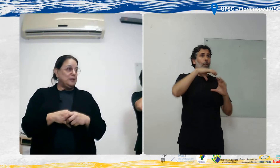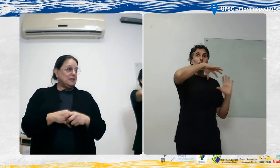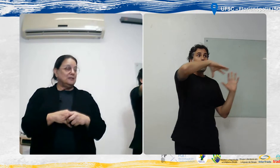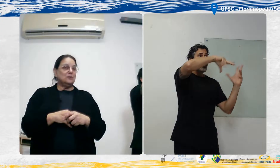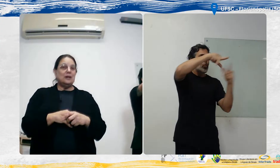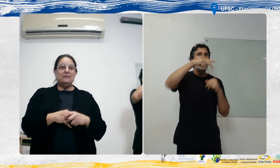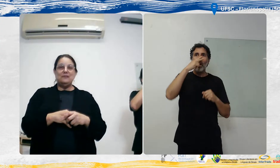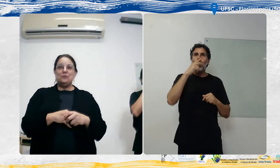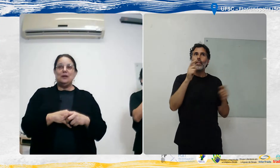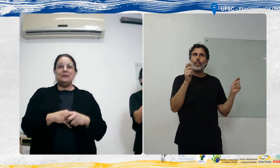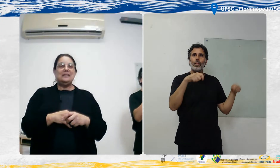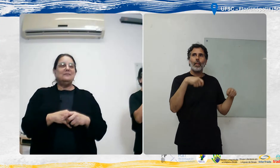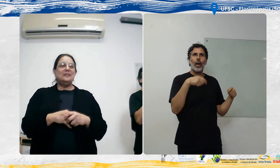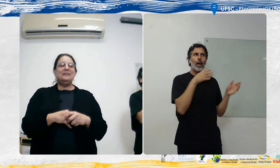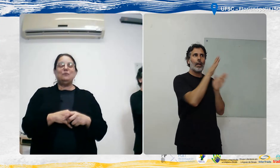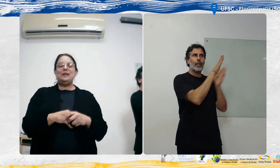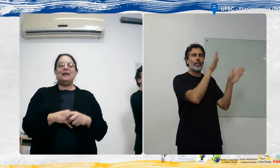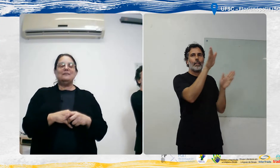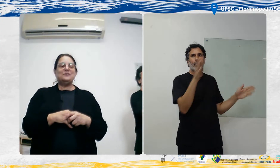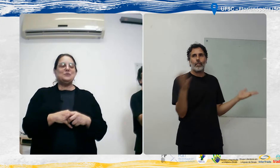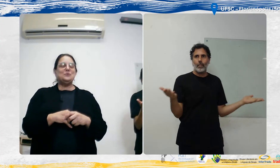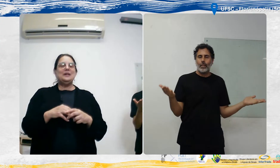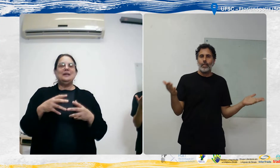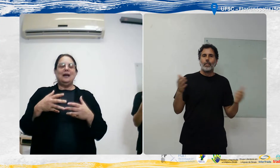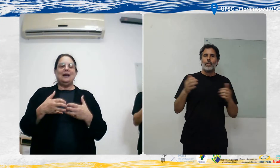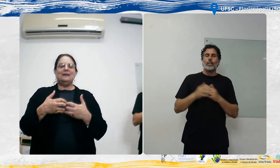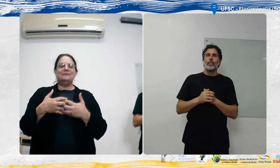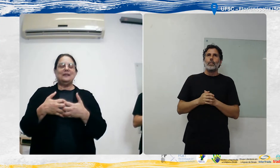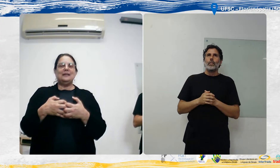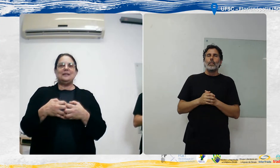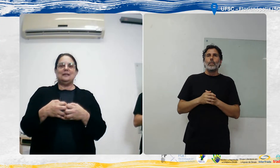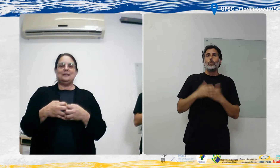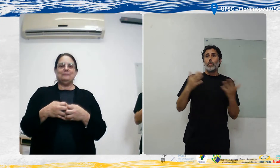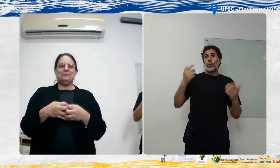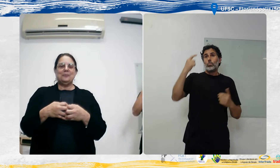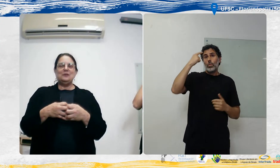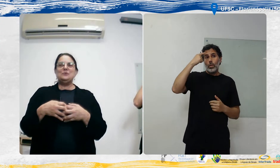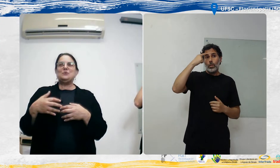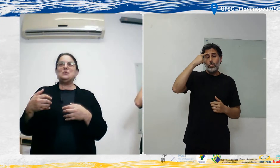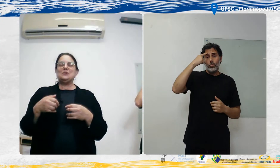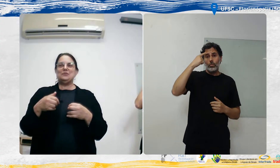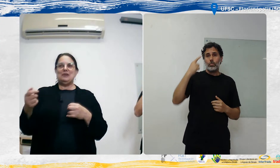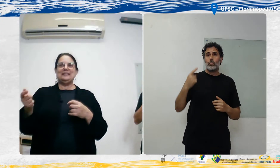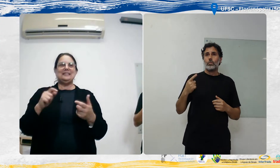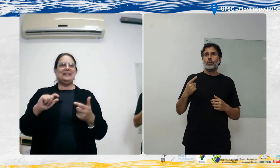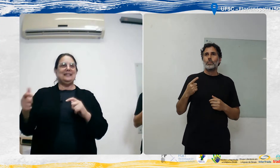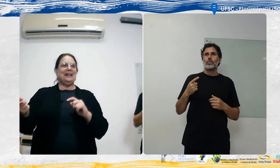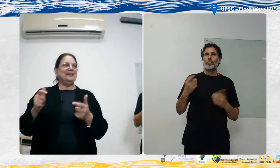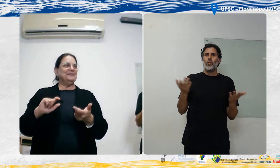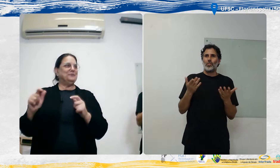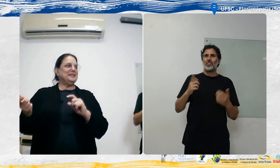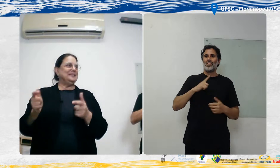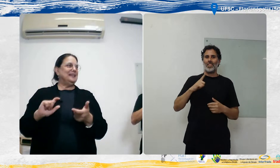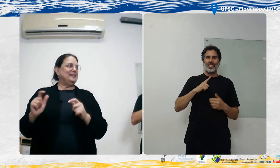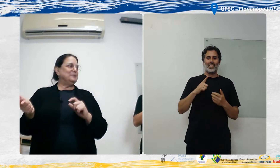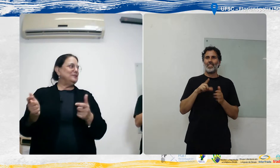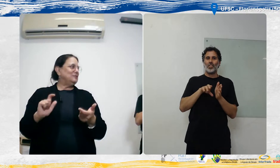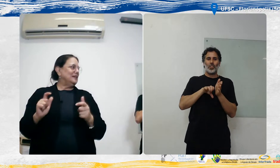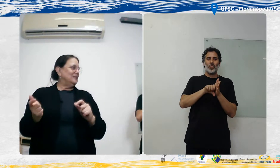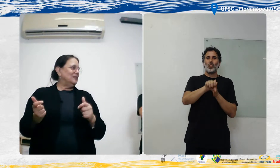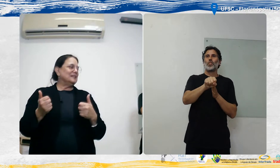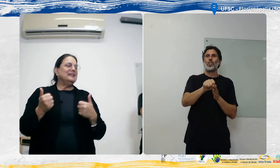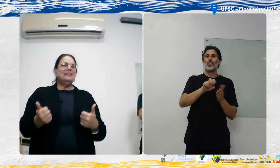then we can try to figure out, even if we have to have like, use Google Translate and have written